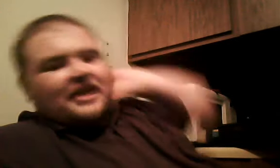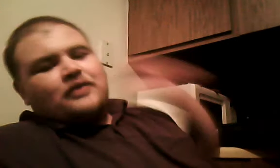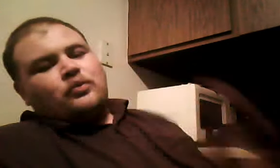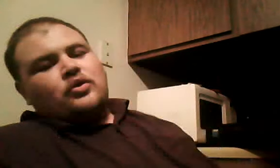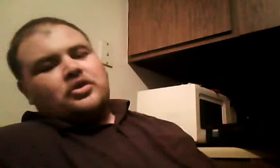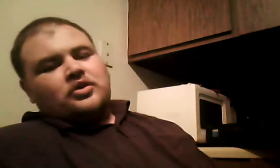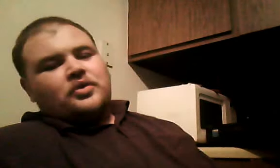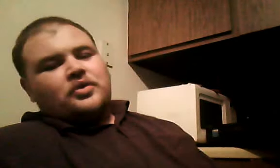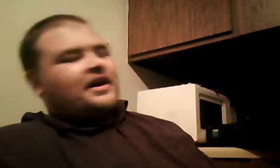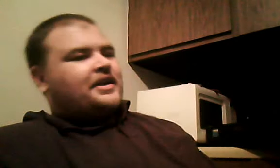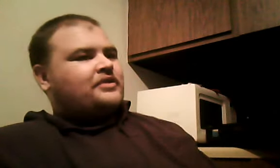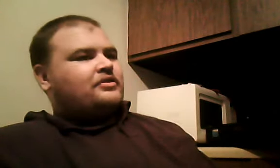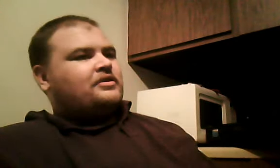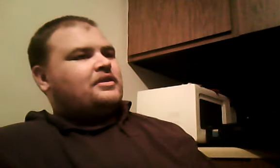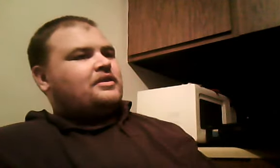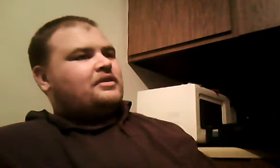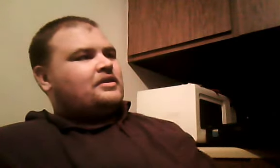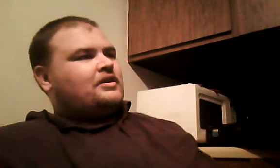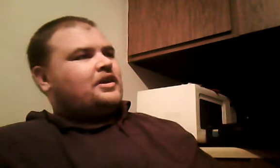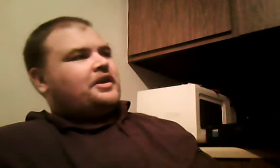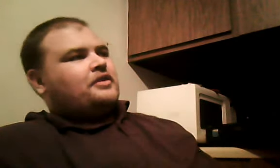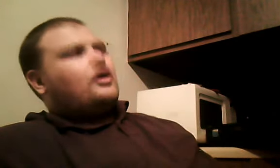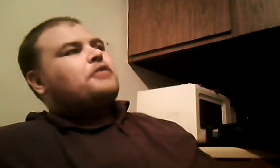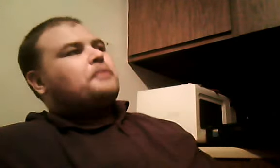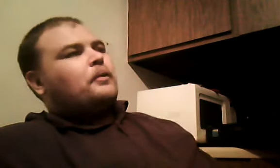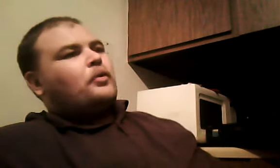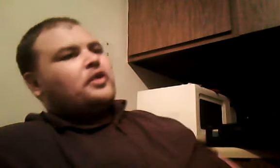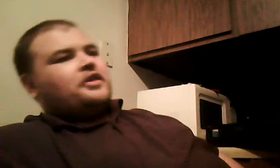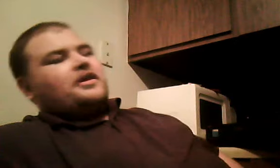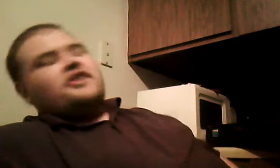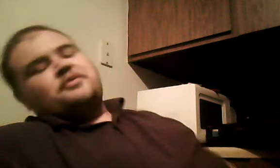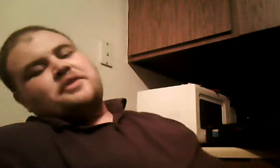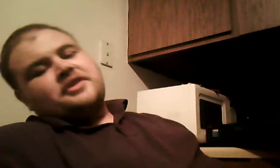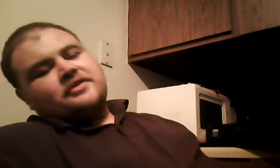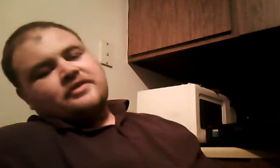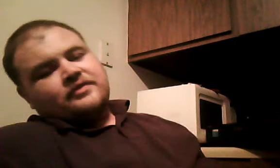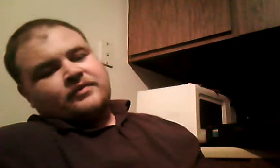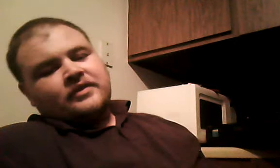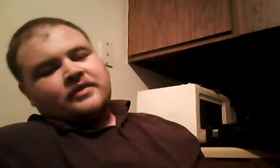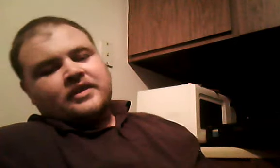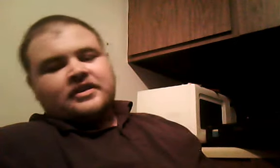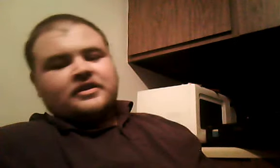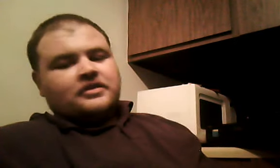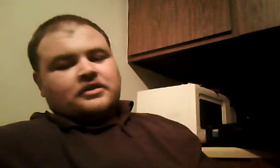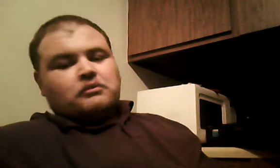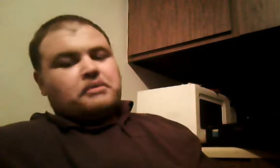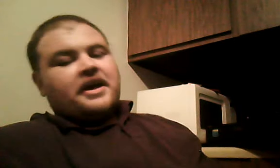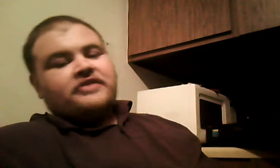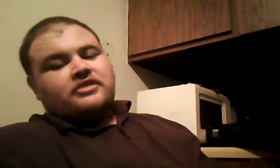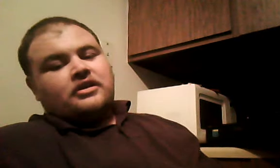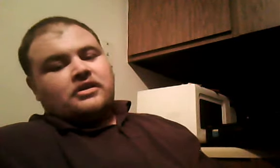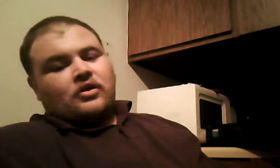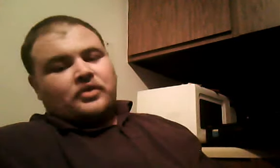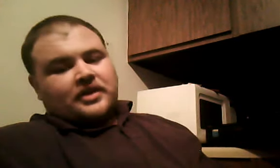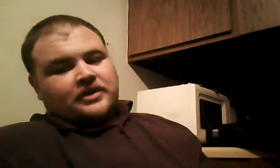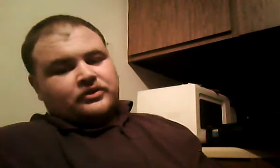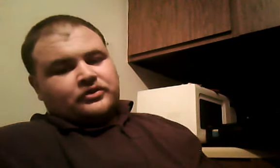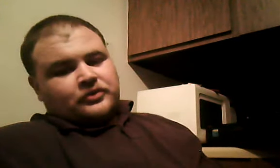kind of war going on. I'm, like, Ultimate Warrior has been bashing Hulk Hogan on YouTube.